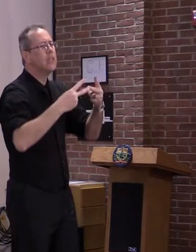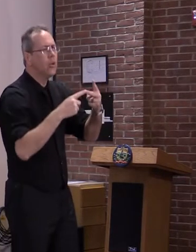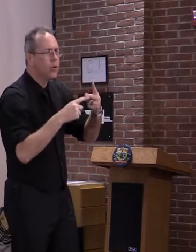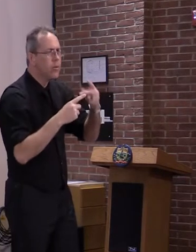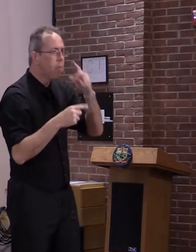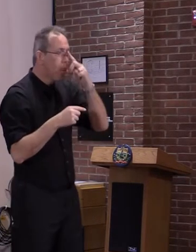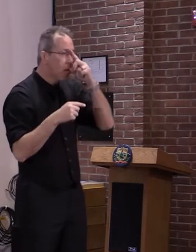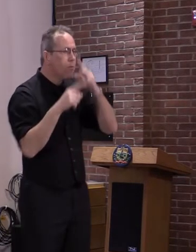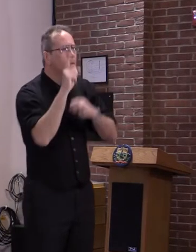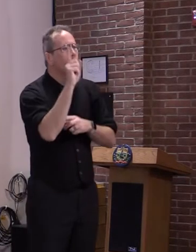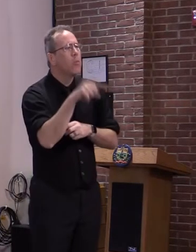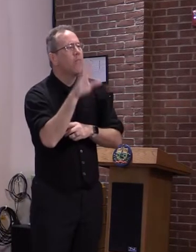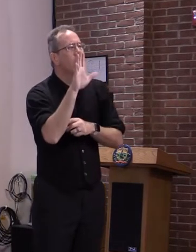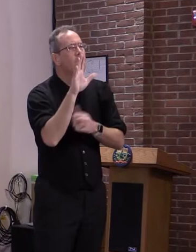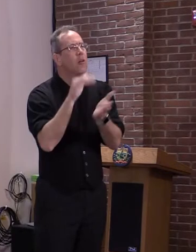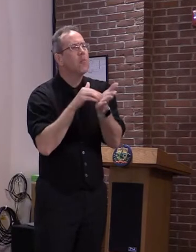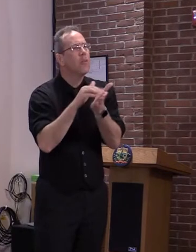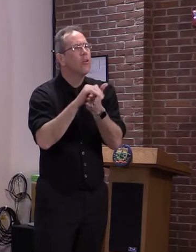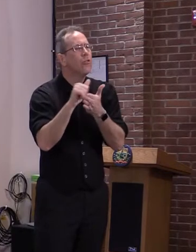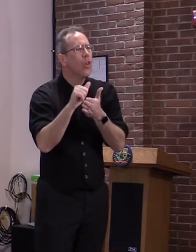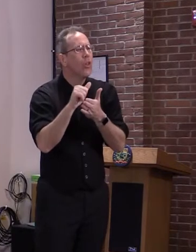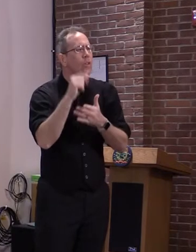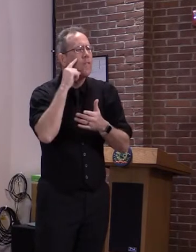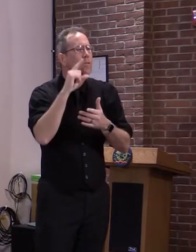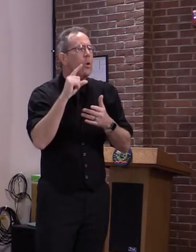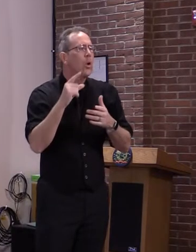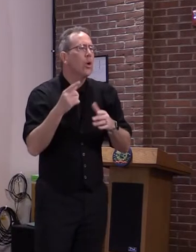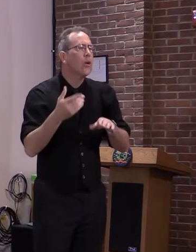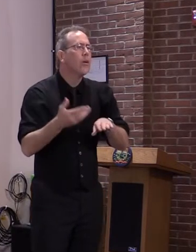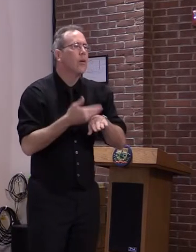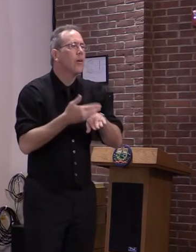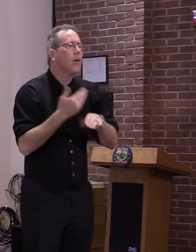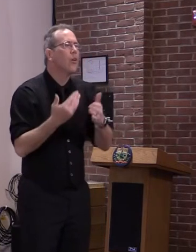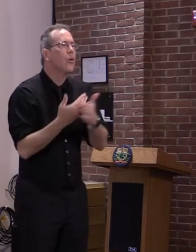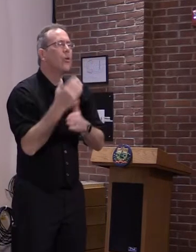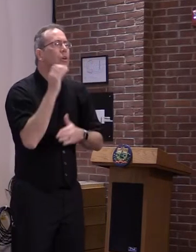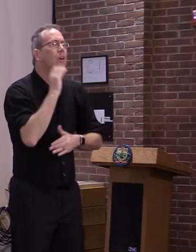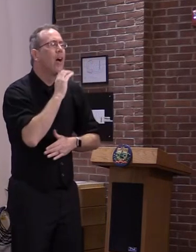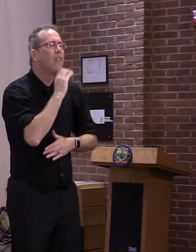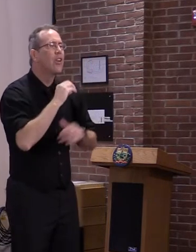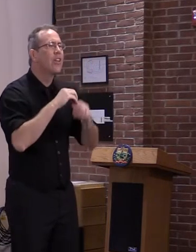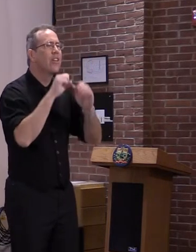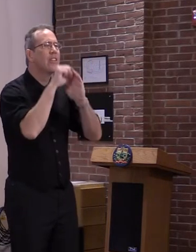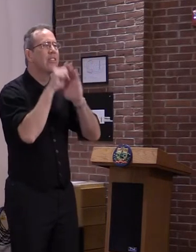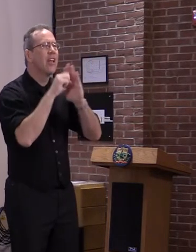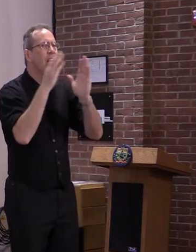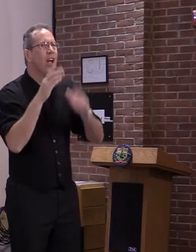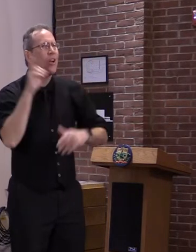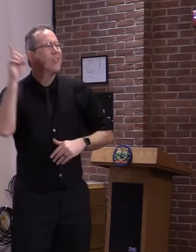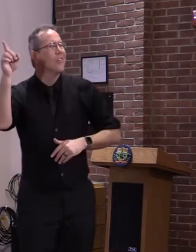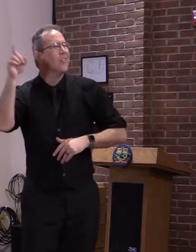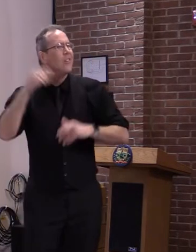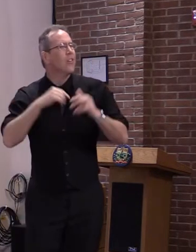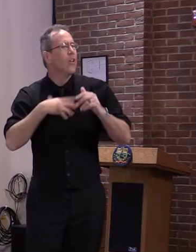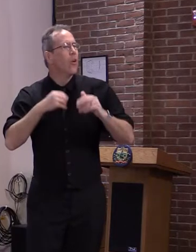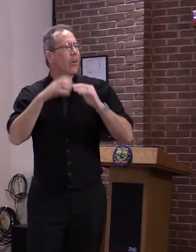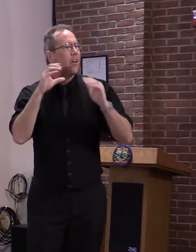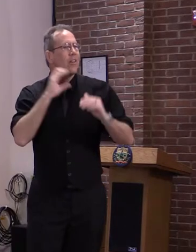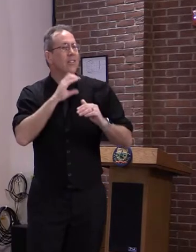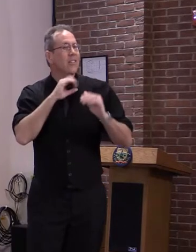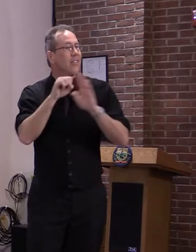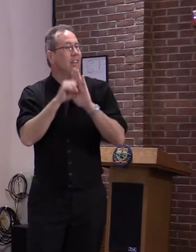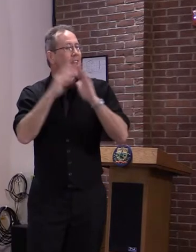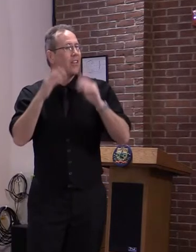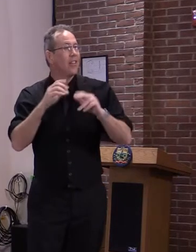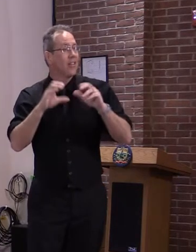to design their new cafeteria in the State House. I think that that's something that's not on the priority list from my